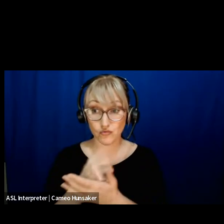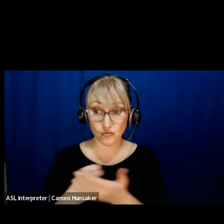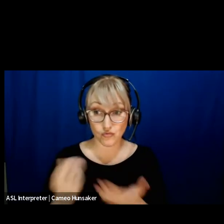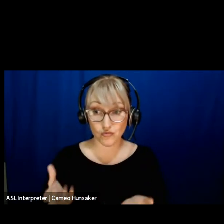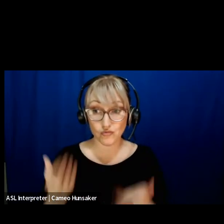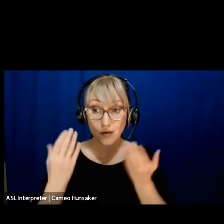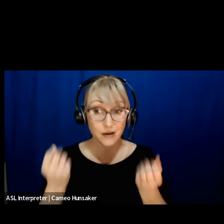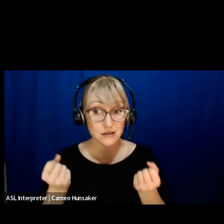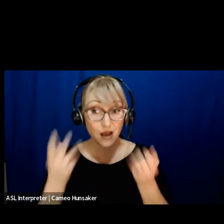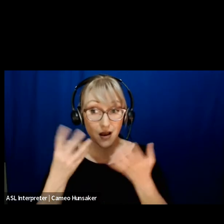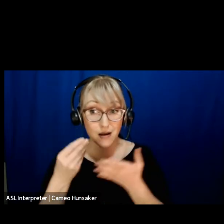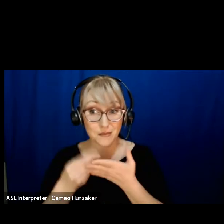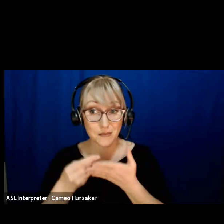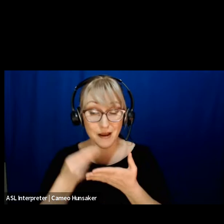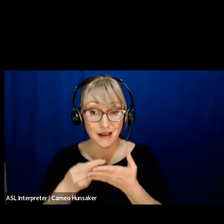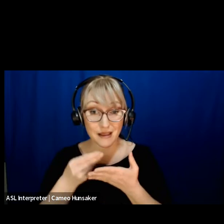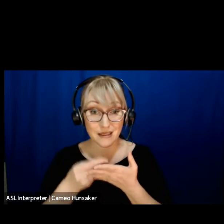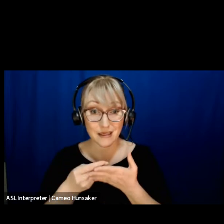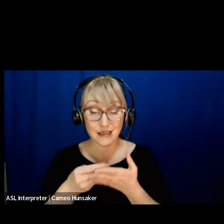over